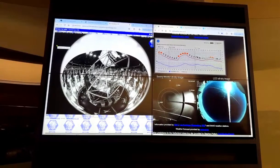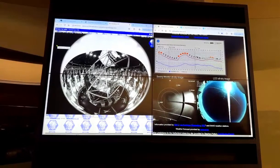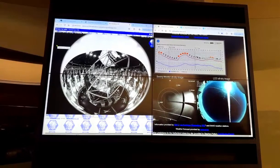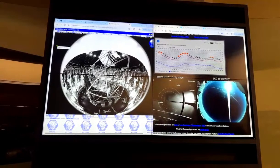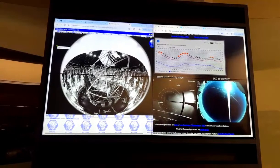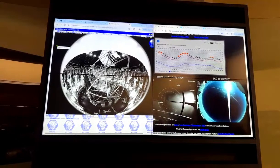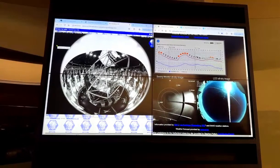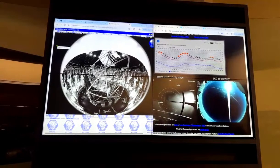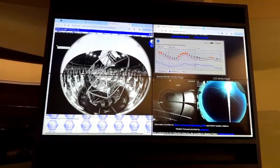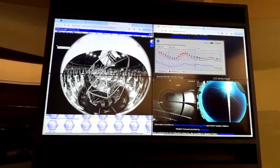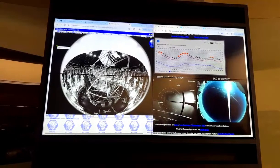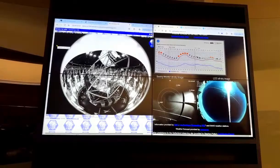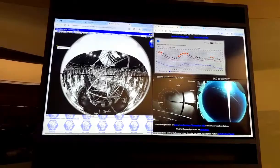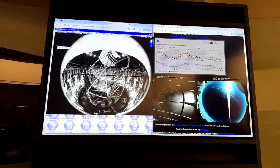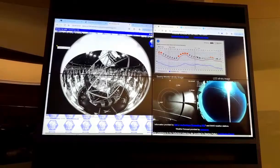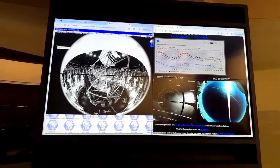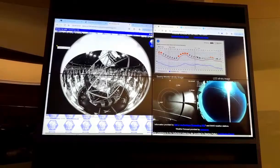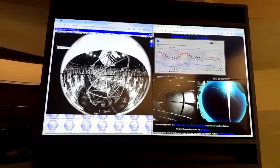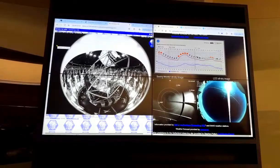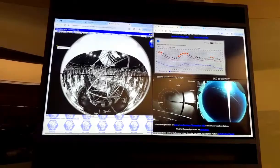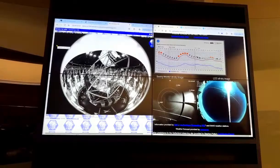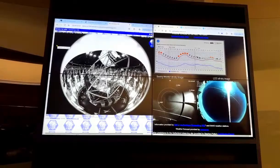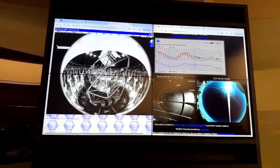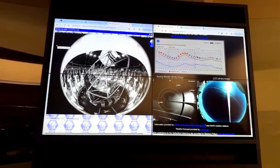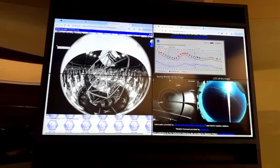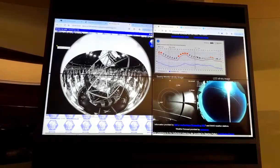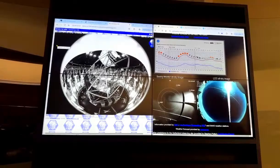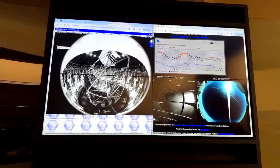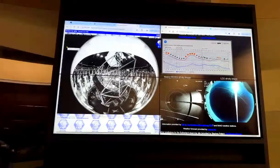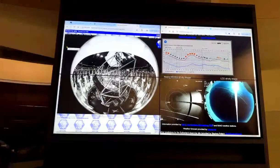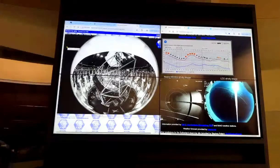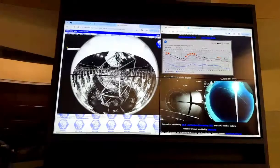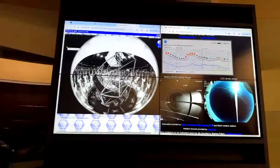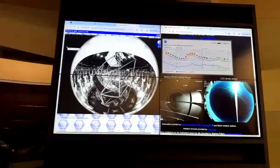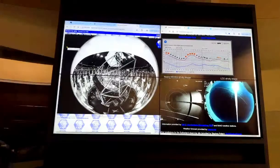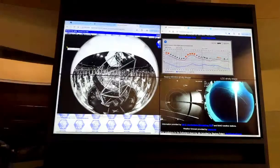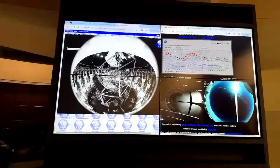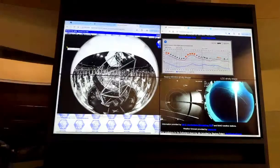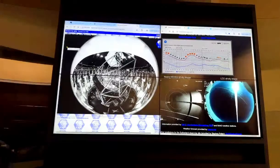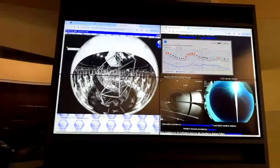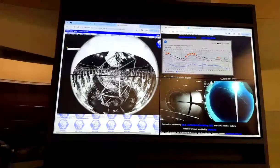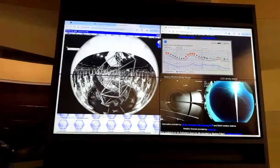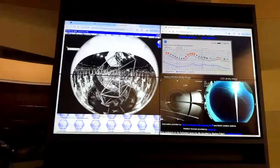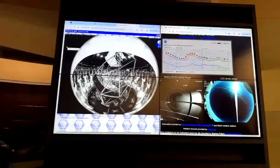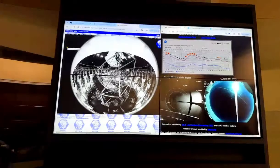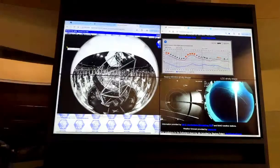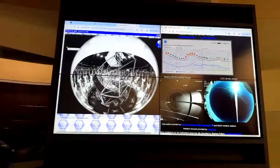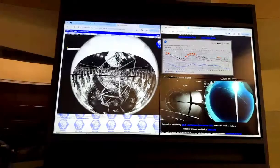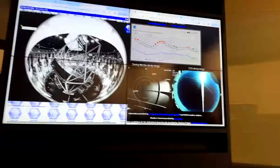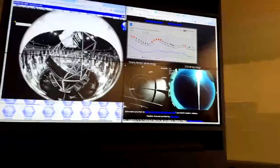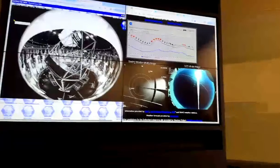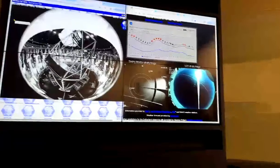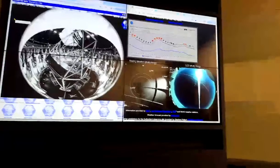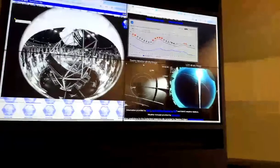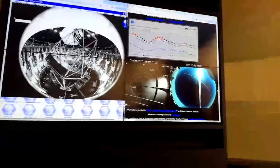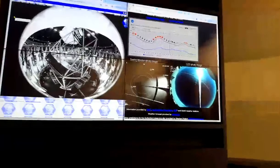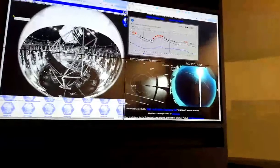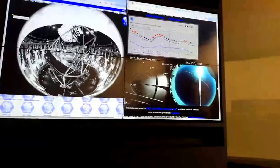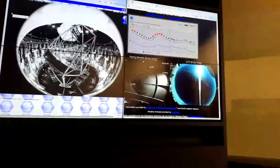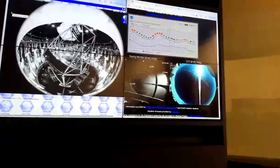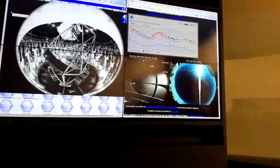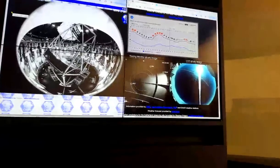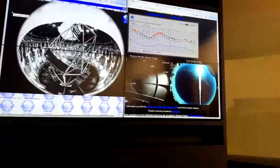go down. And right at the top, because this telescope is fixed in altitude, so it's fixed in this angle. So as the